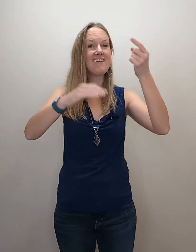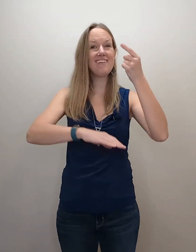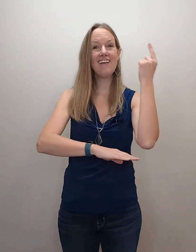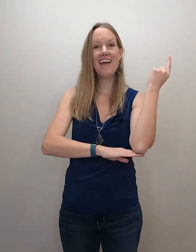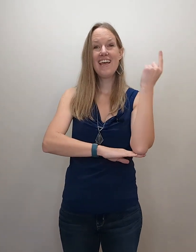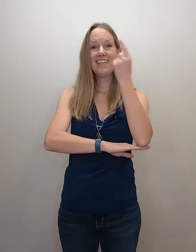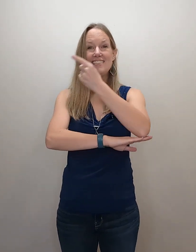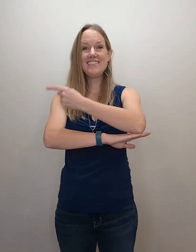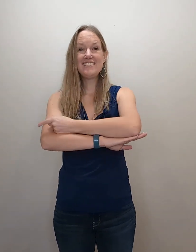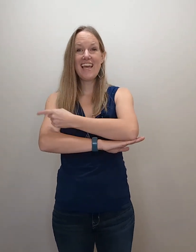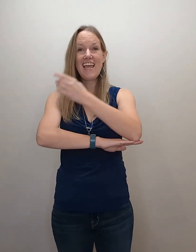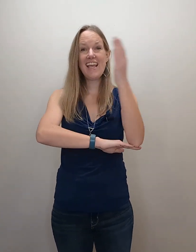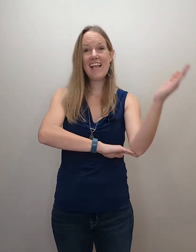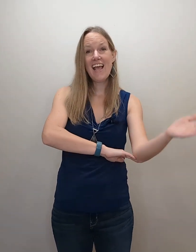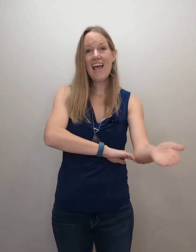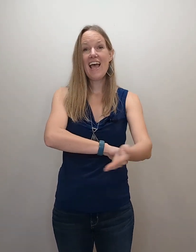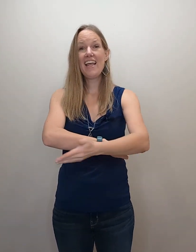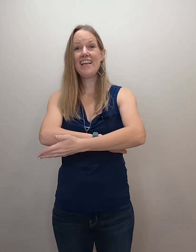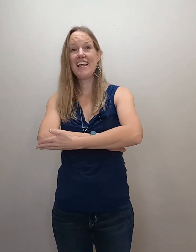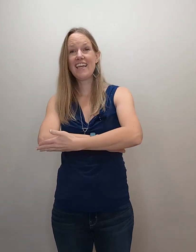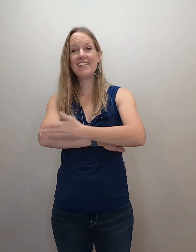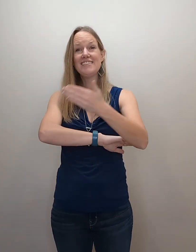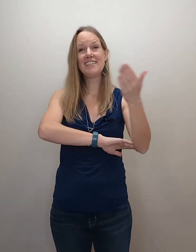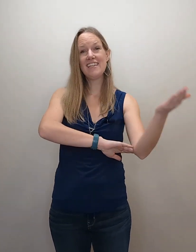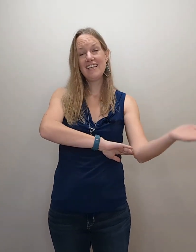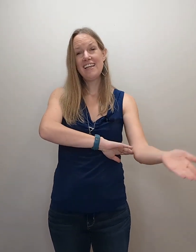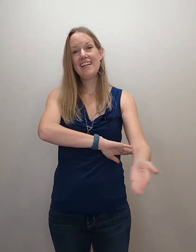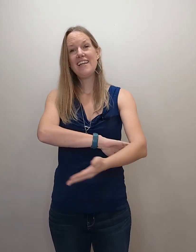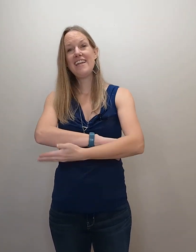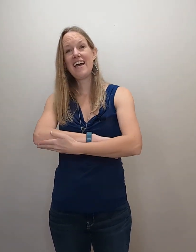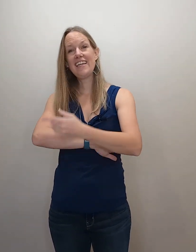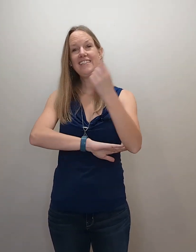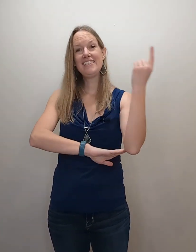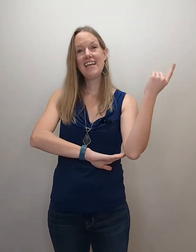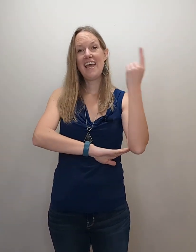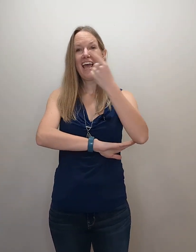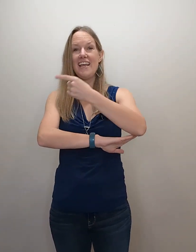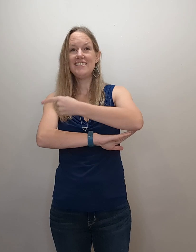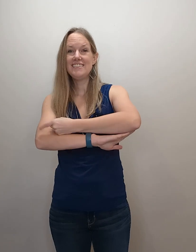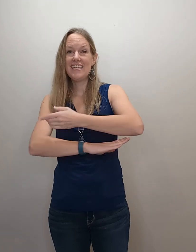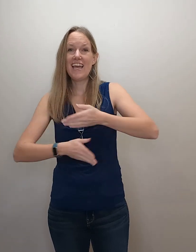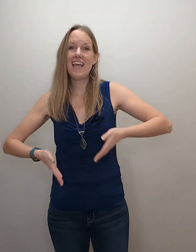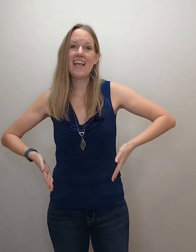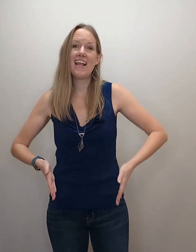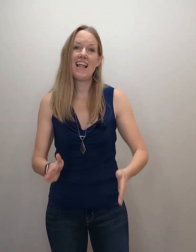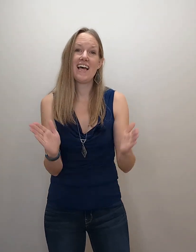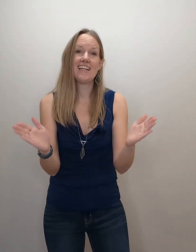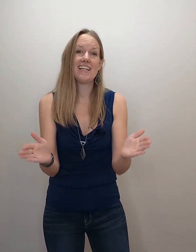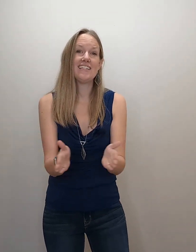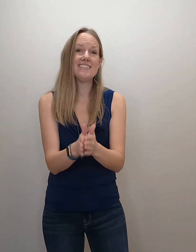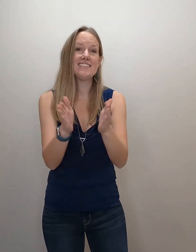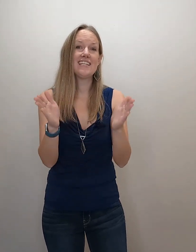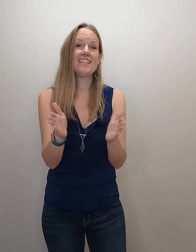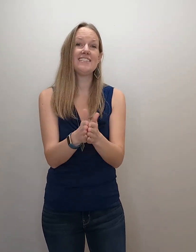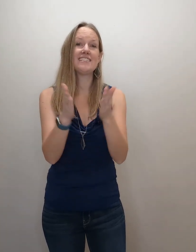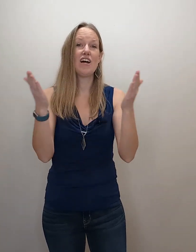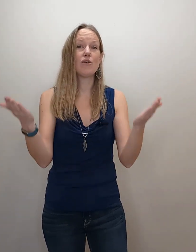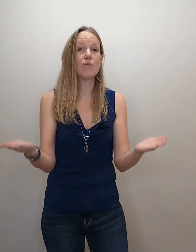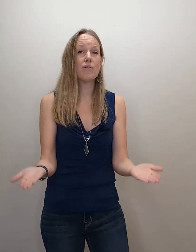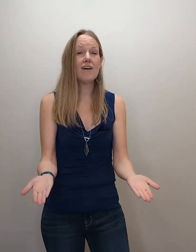little. Day and night, night and day, let incense